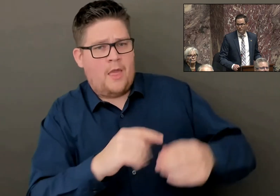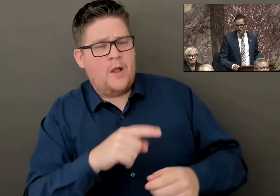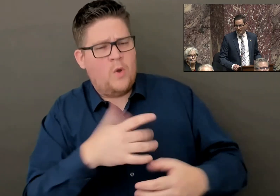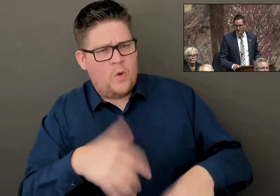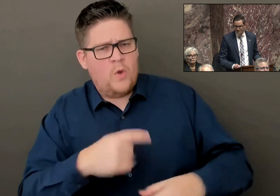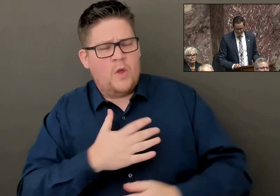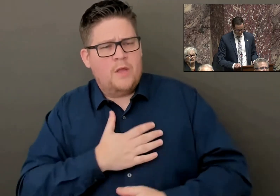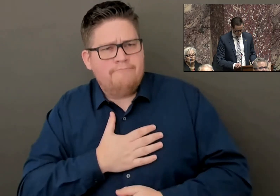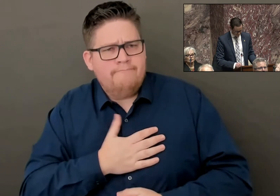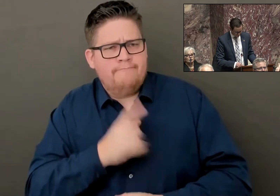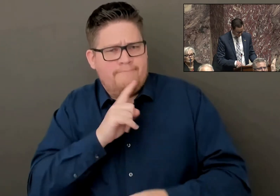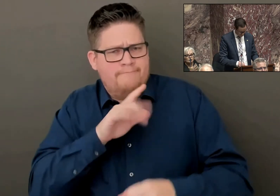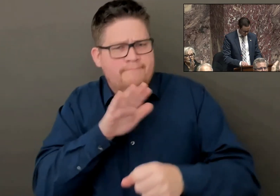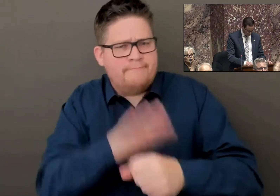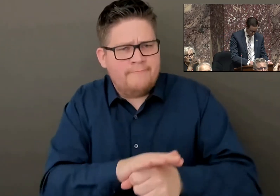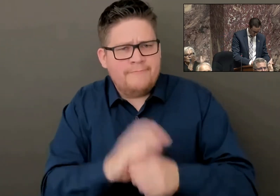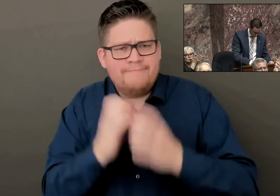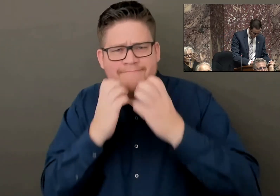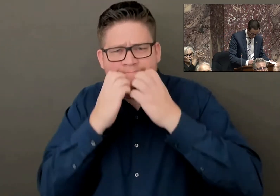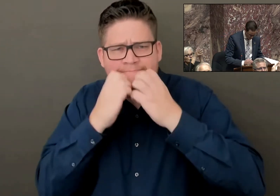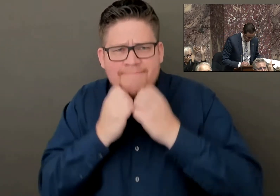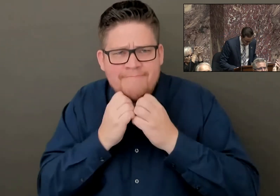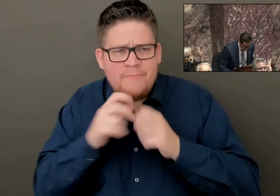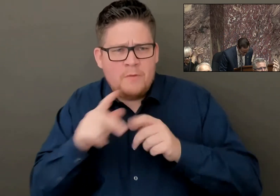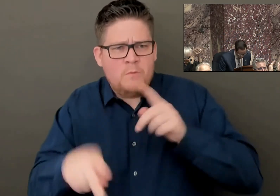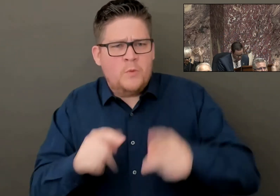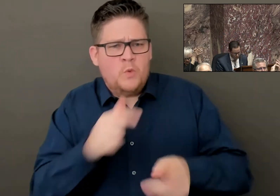not be forgotten.